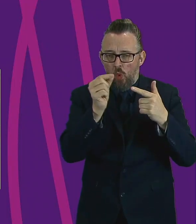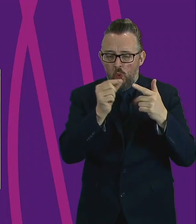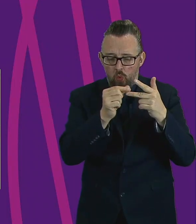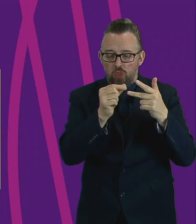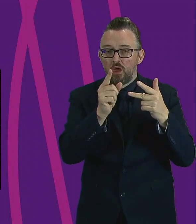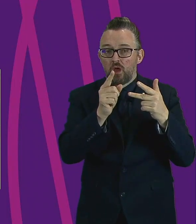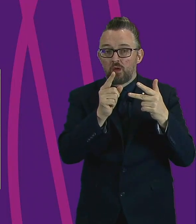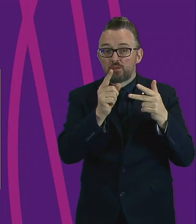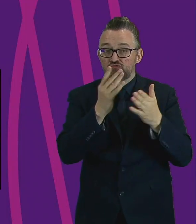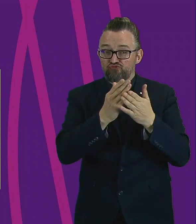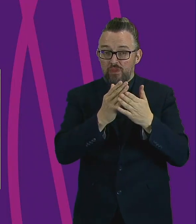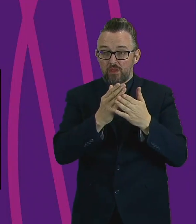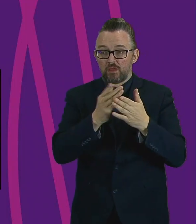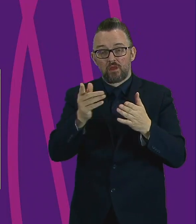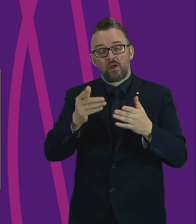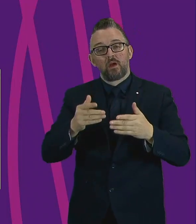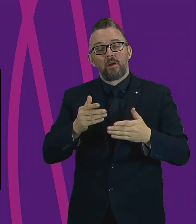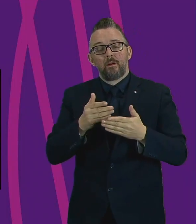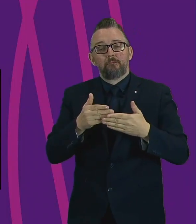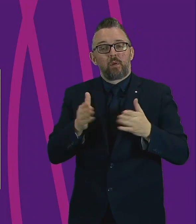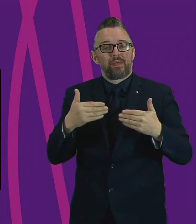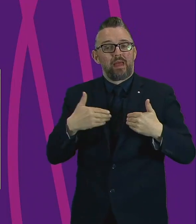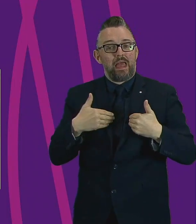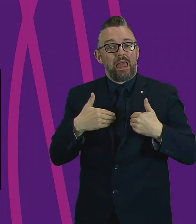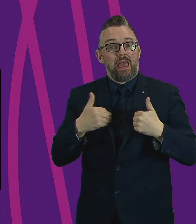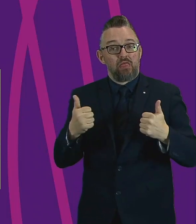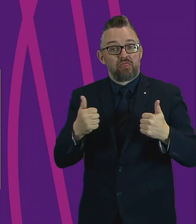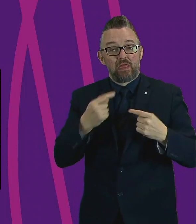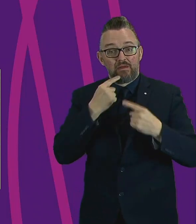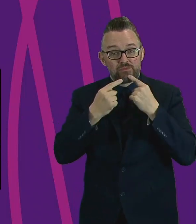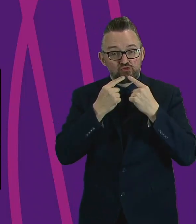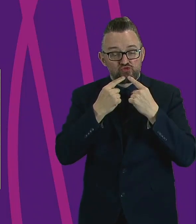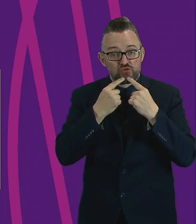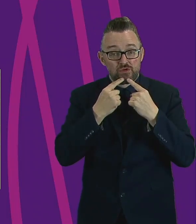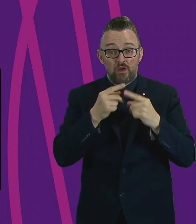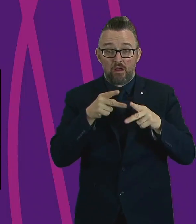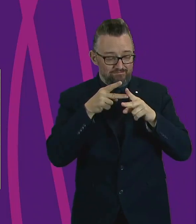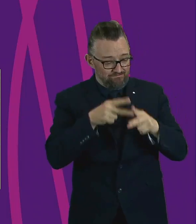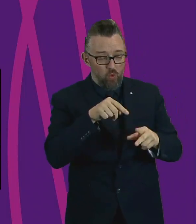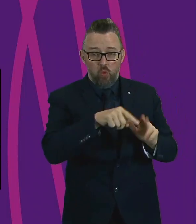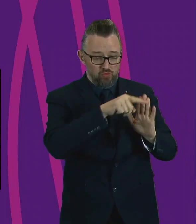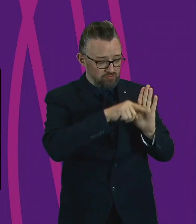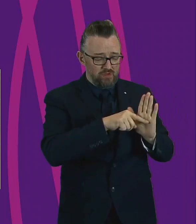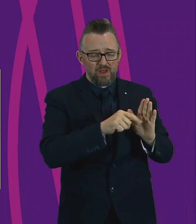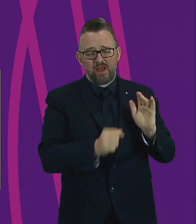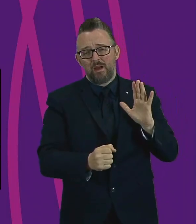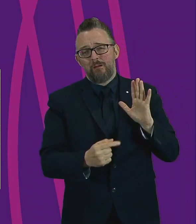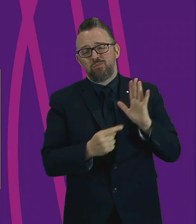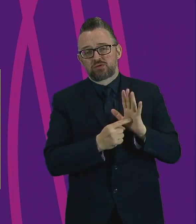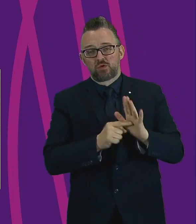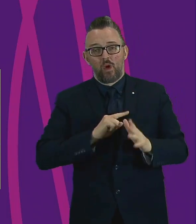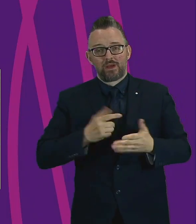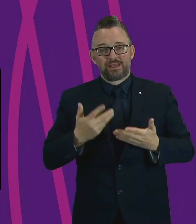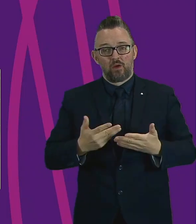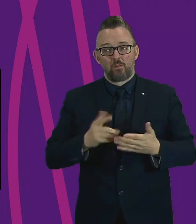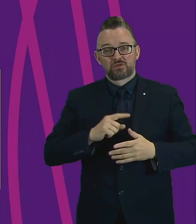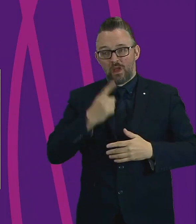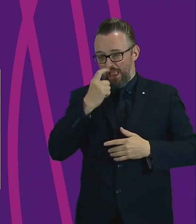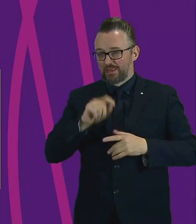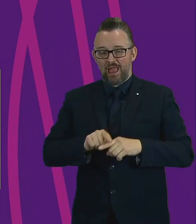those vital public health steps to prevent the transmission of the virus are even more important now because we can leave home